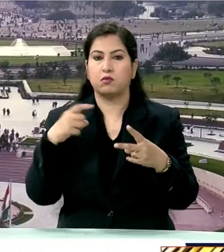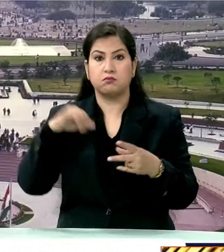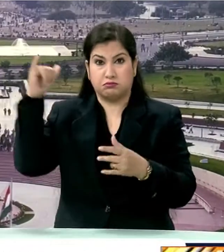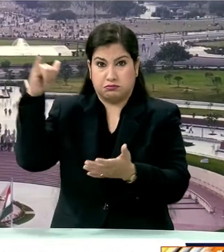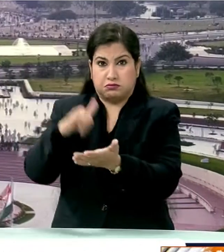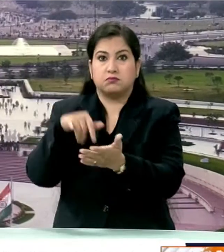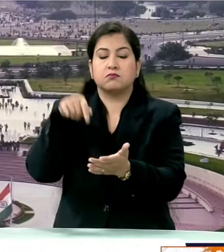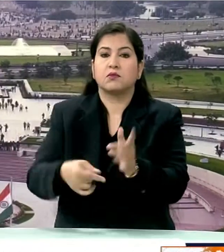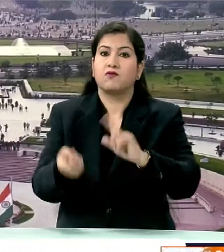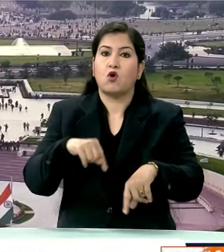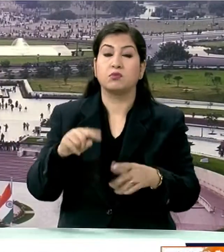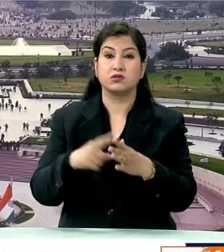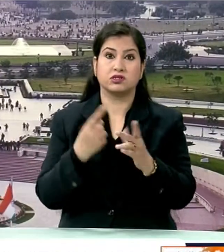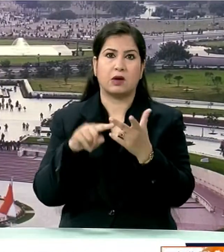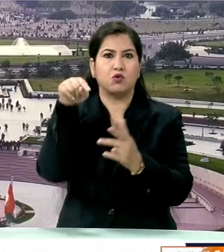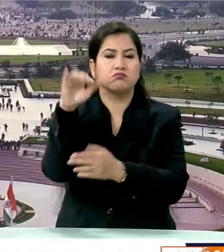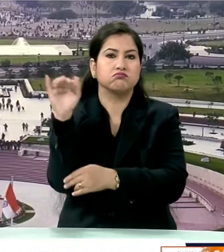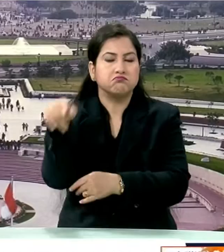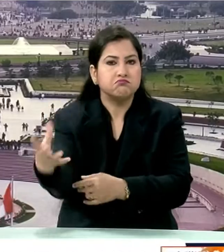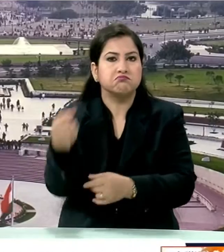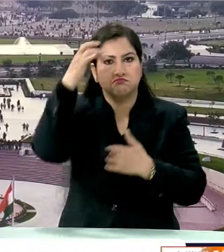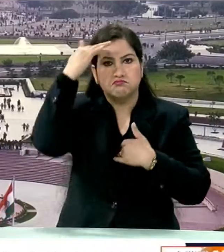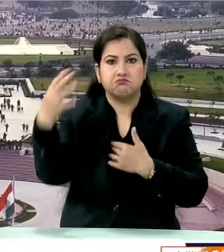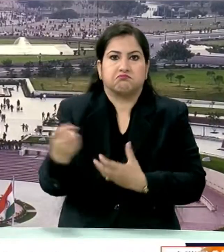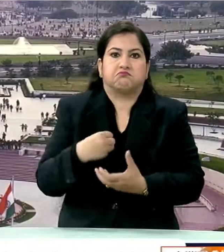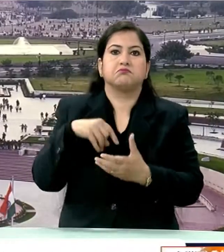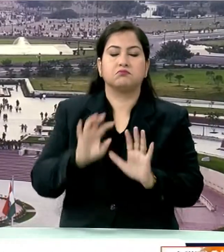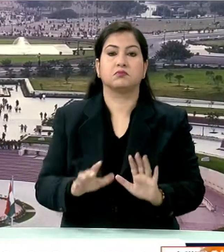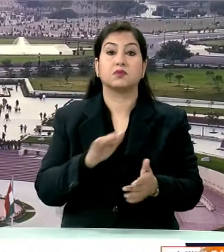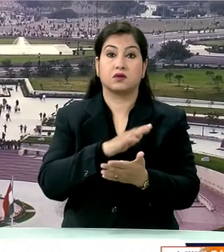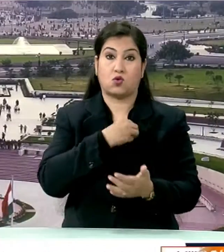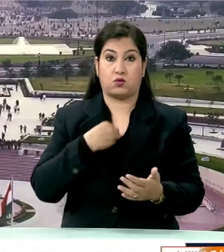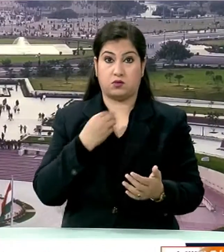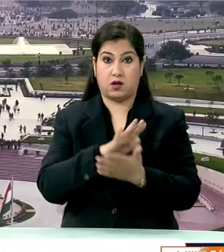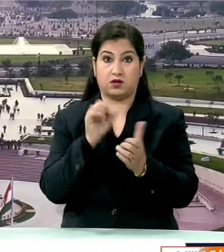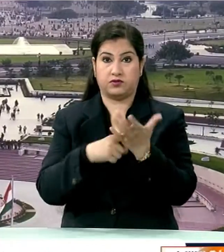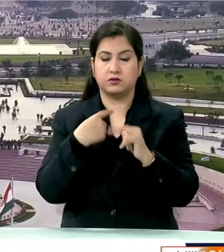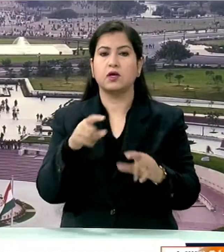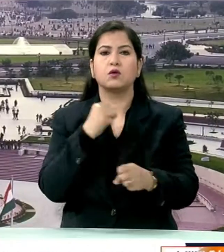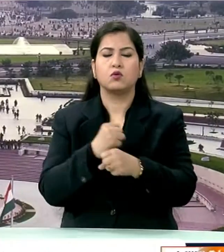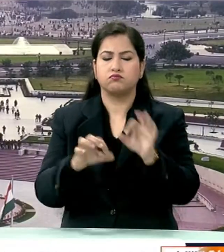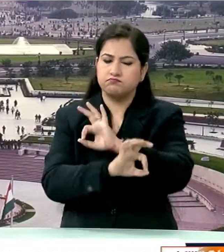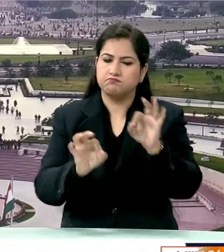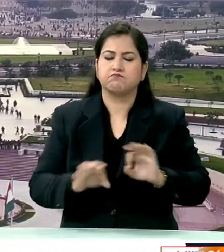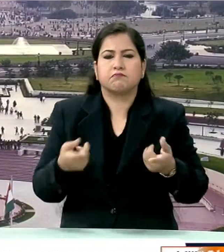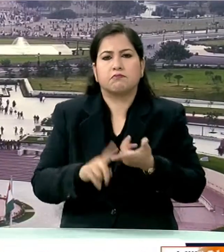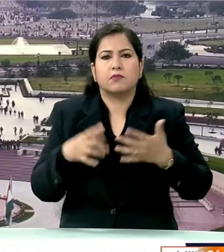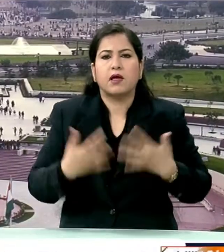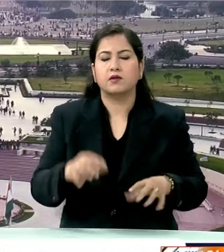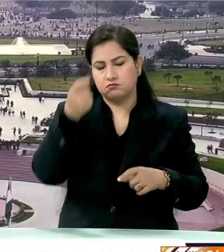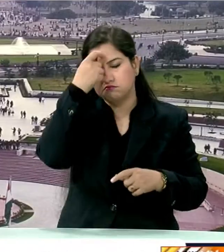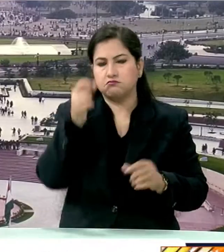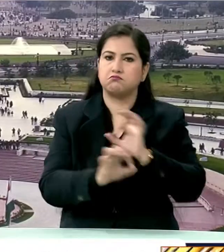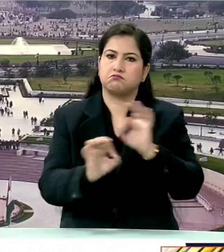be infected in Jaipur. Health Minister Dr. Harshvardhan says government is fully prepared to meet any